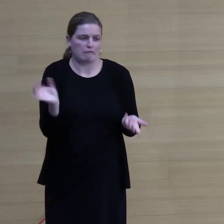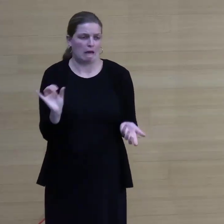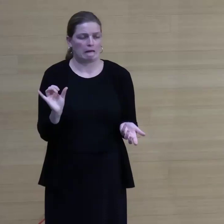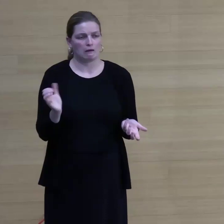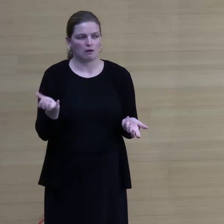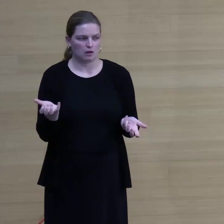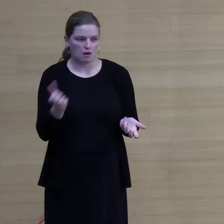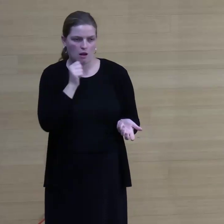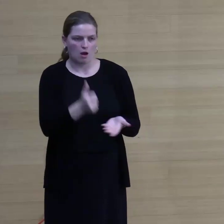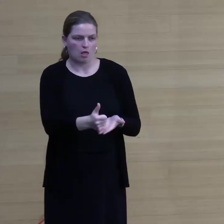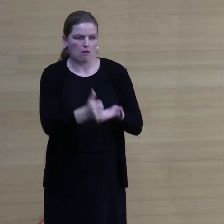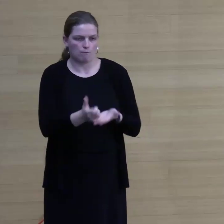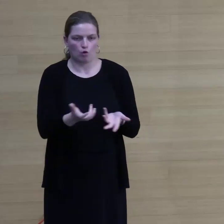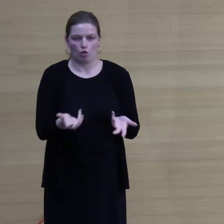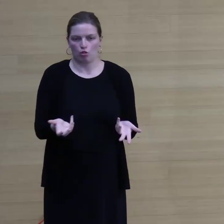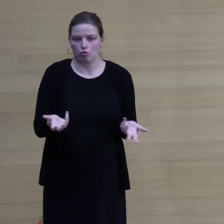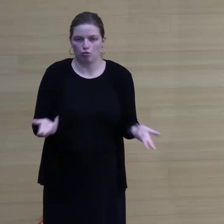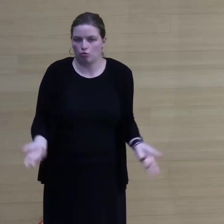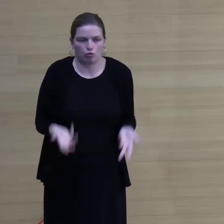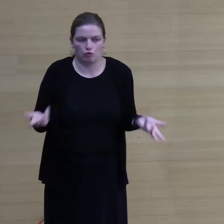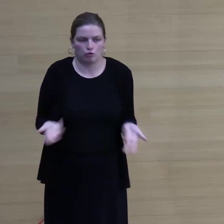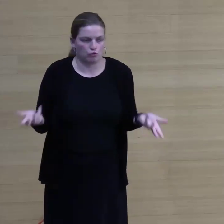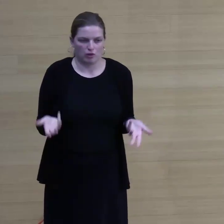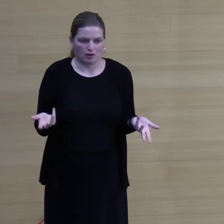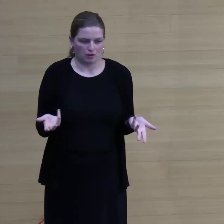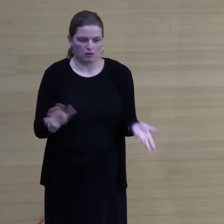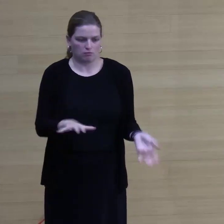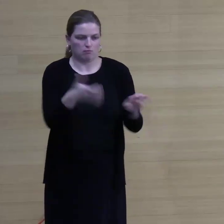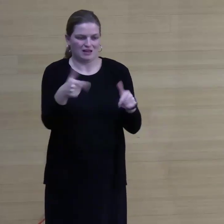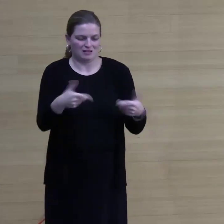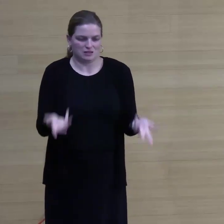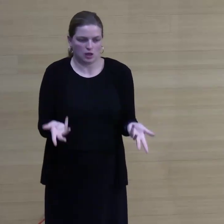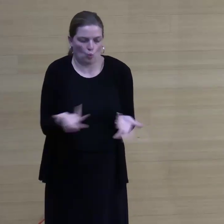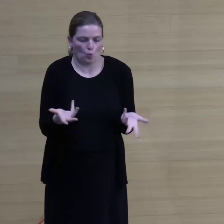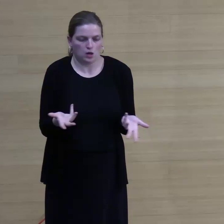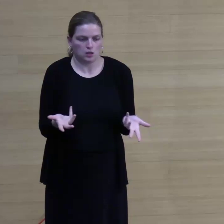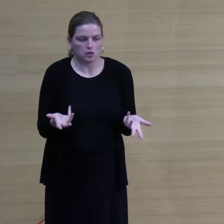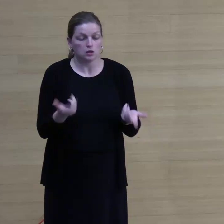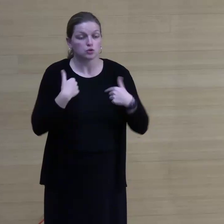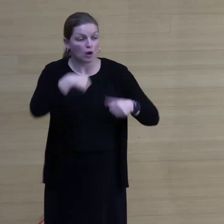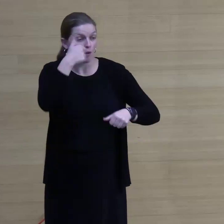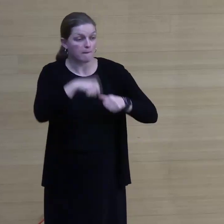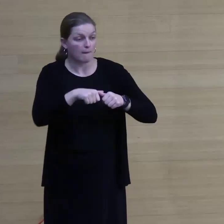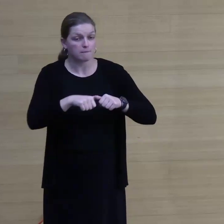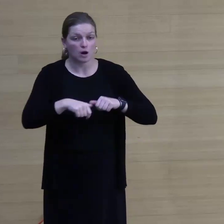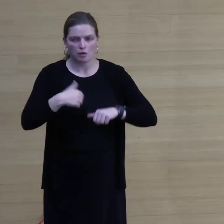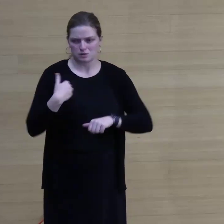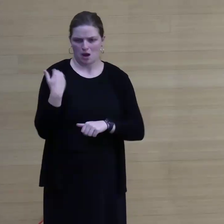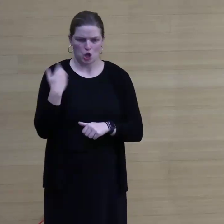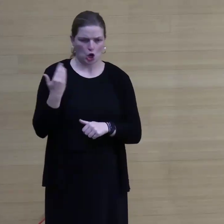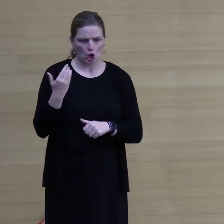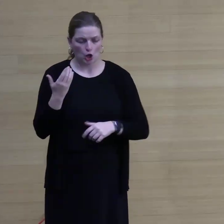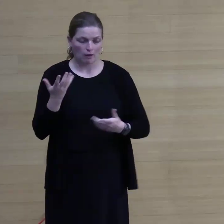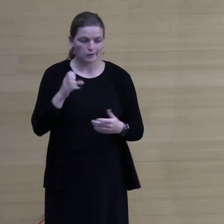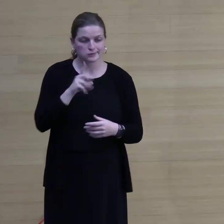like not helpful, like mess is this? And so I remember I was in my younger and saucier days, like writing